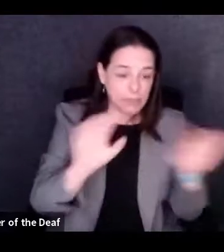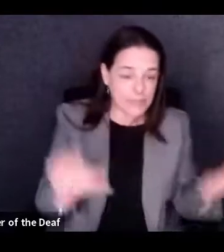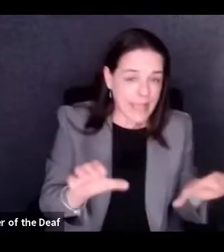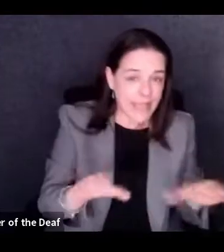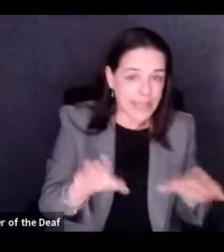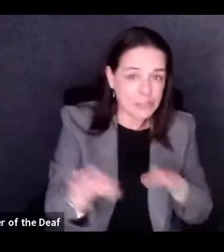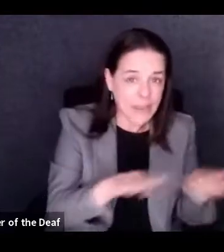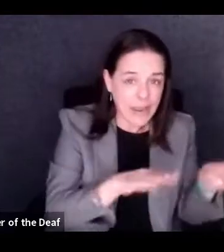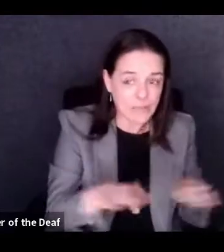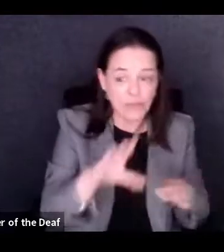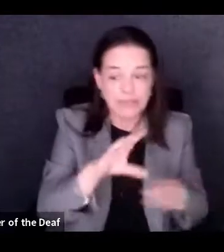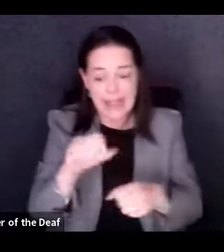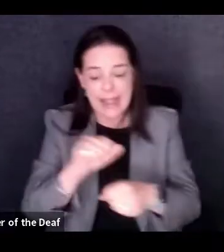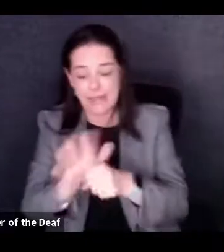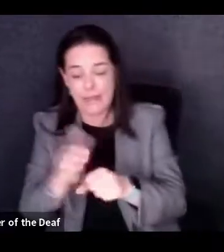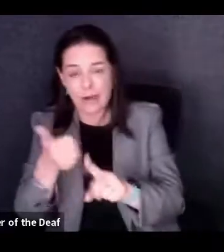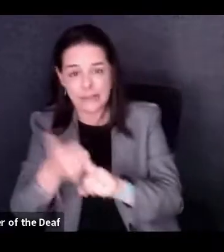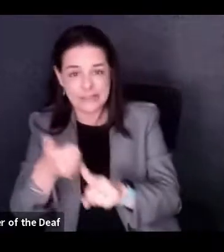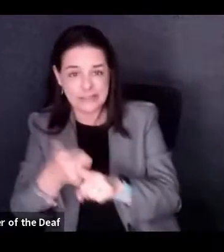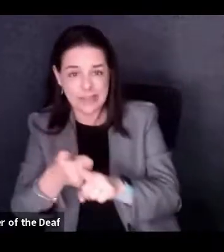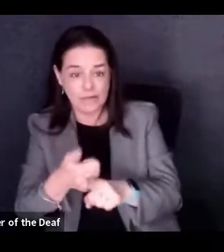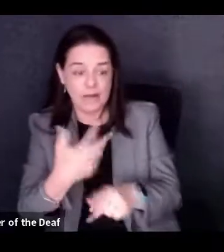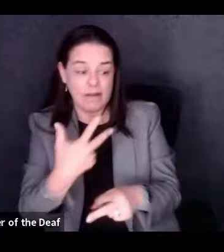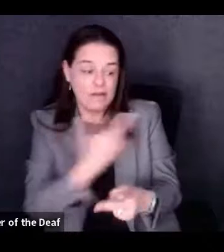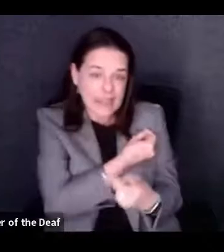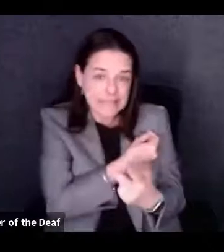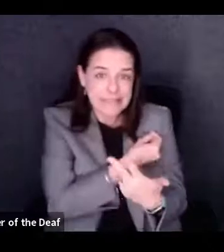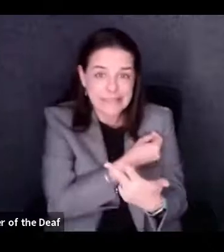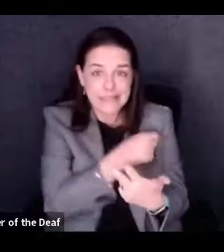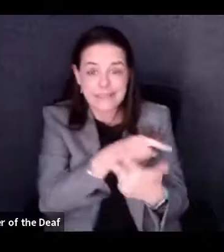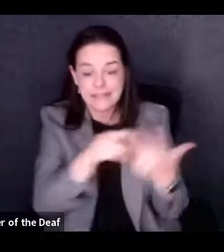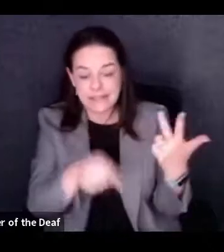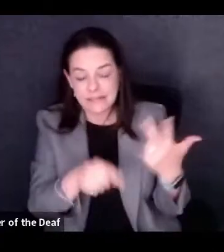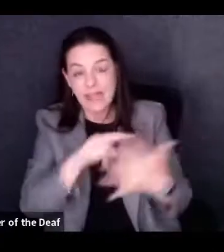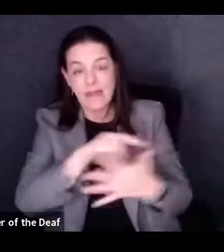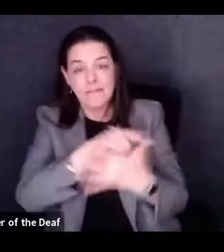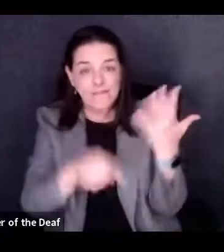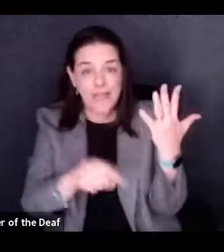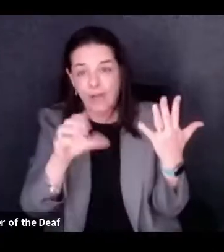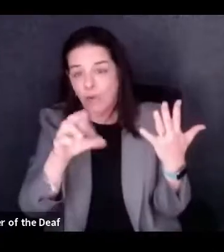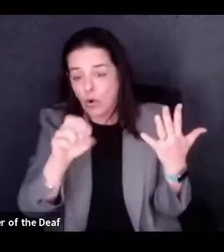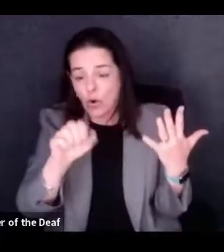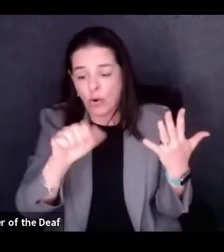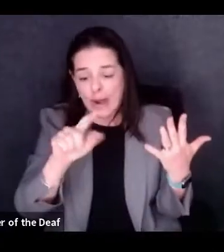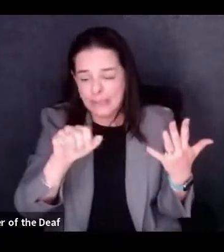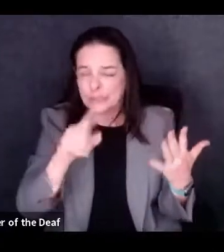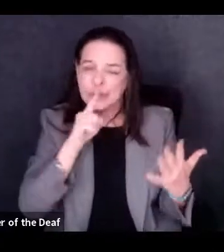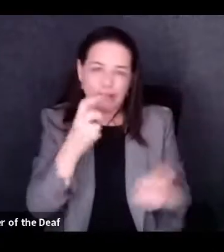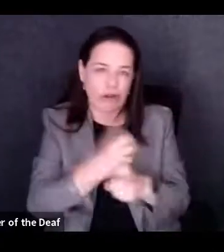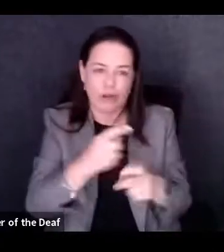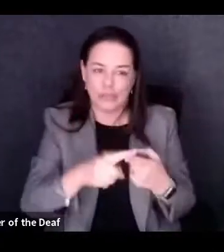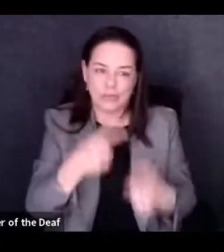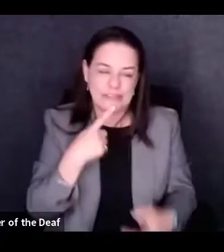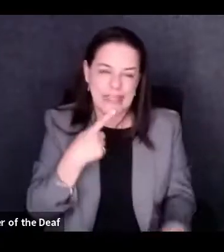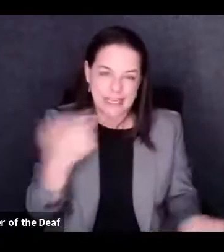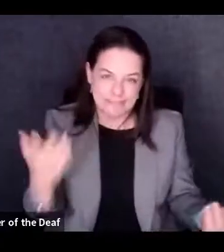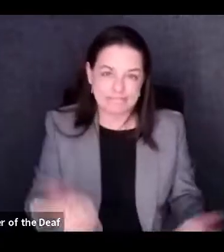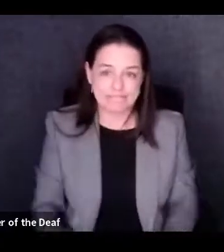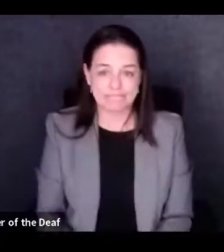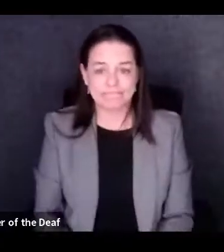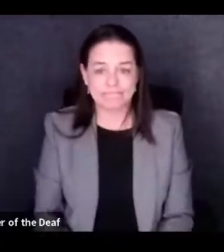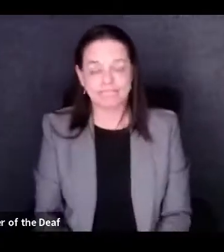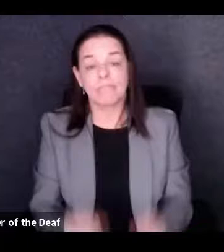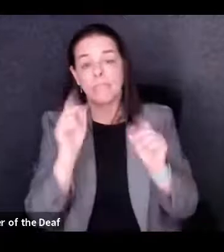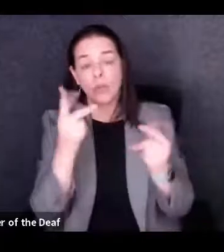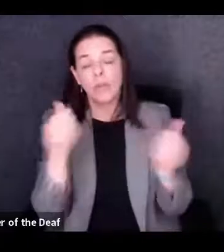on, again, people's actions, behaviors, and the virus itself, vaccine, the 5 core actions, all of those things. So it's really hard to say. All right, if